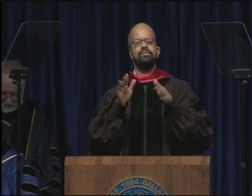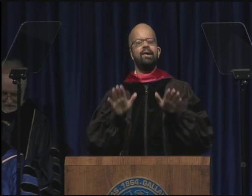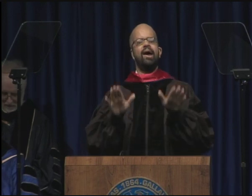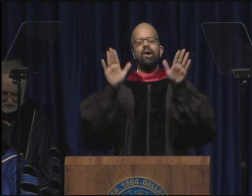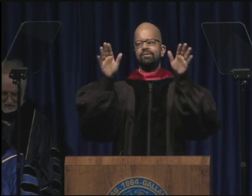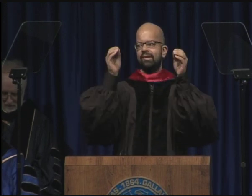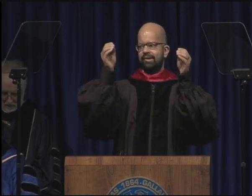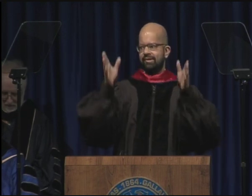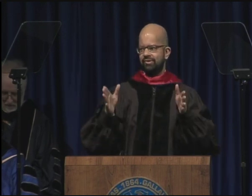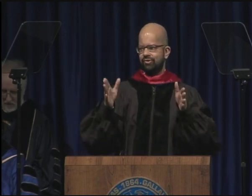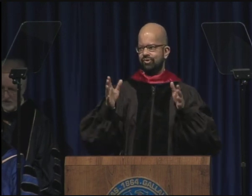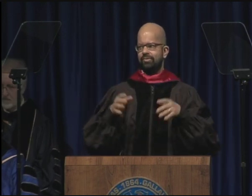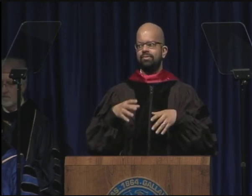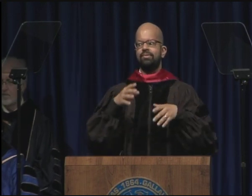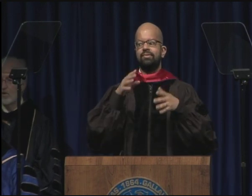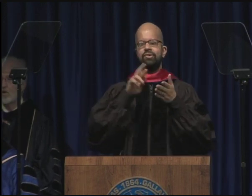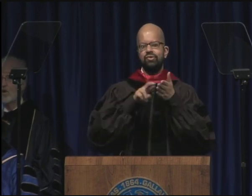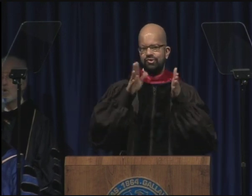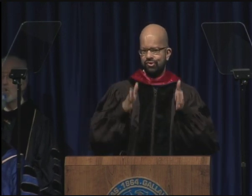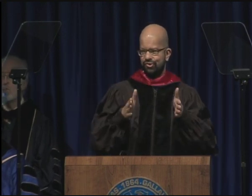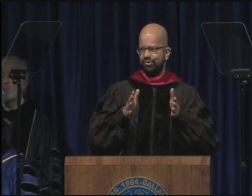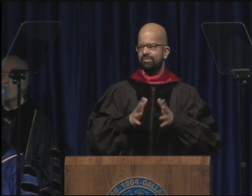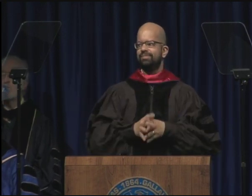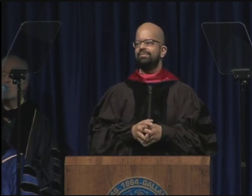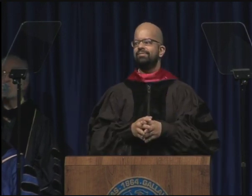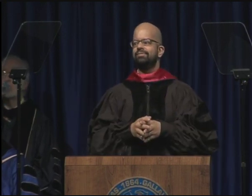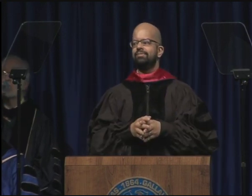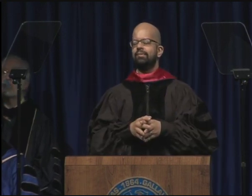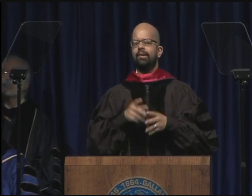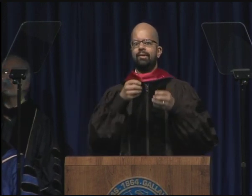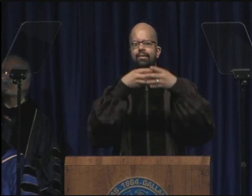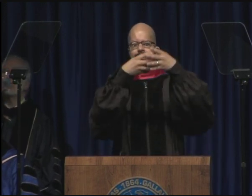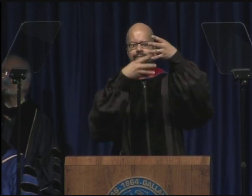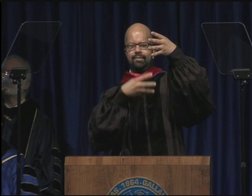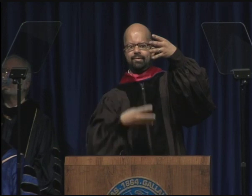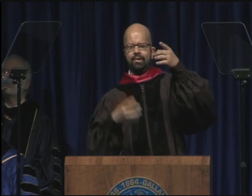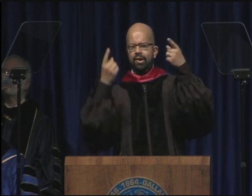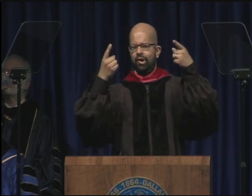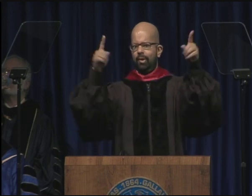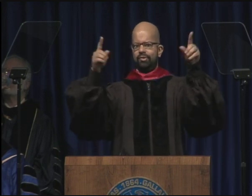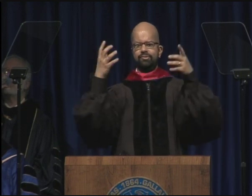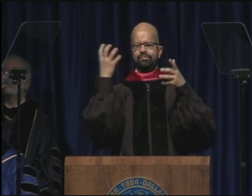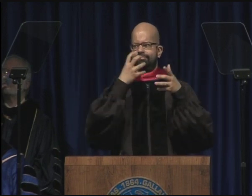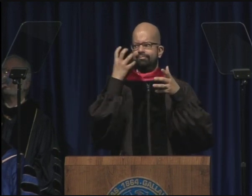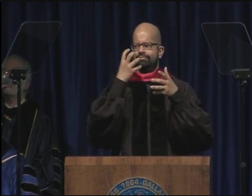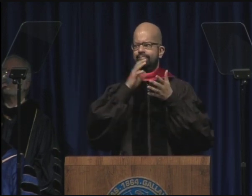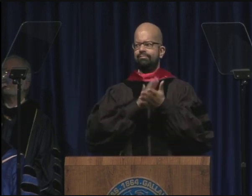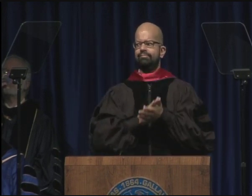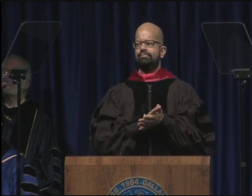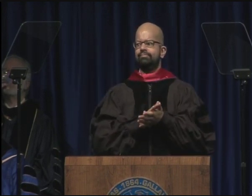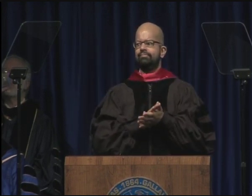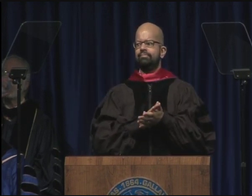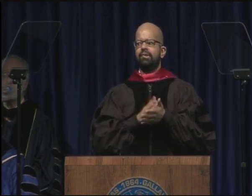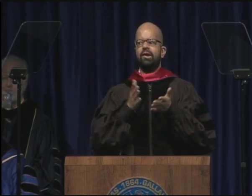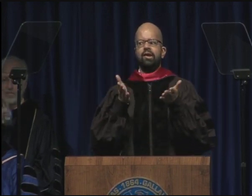member who, according to testimony from his department and other colleagues, is an outstanding teacher and